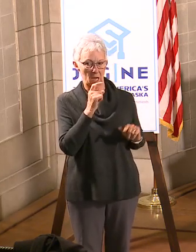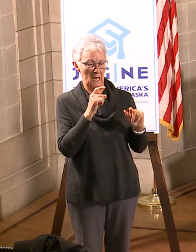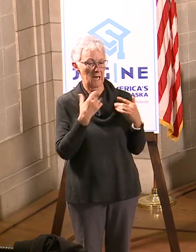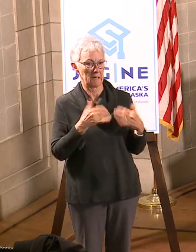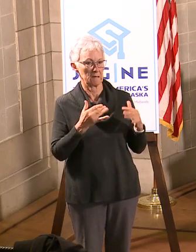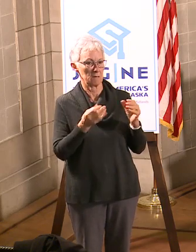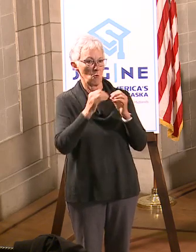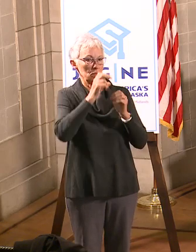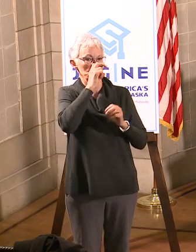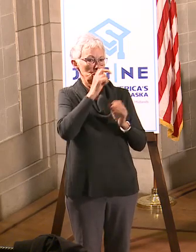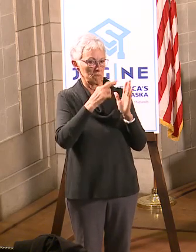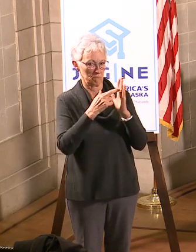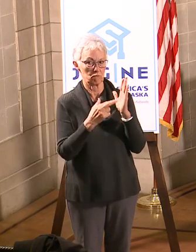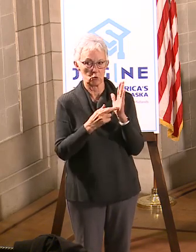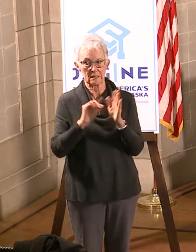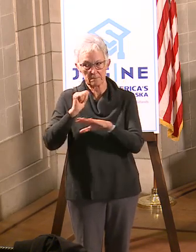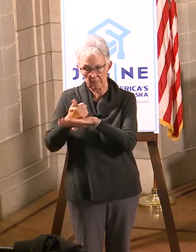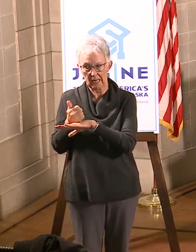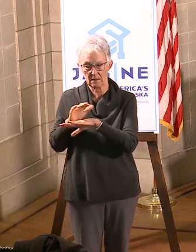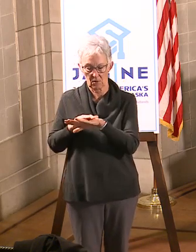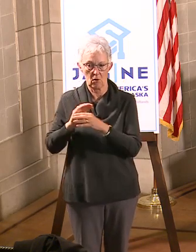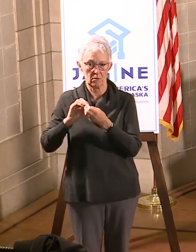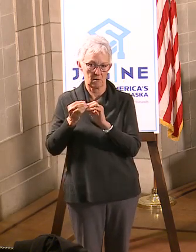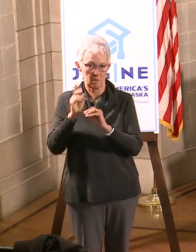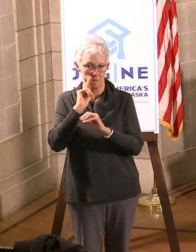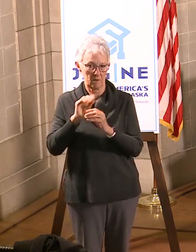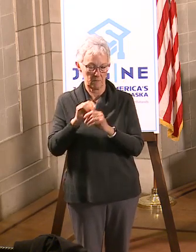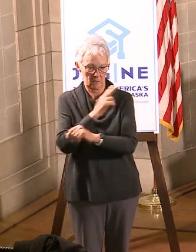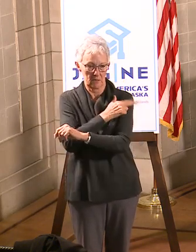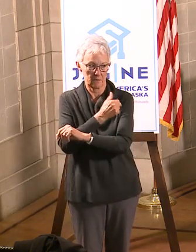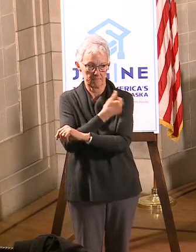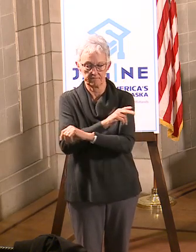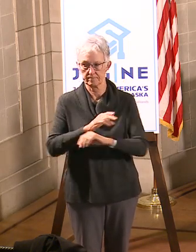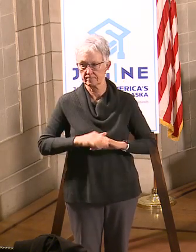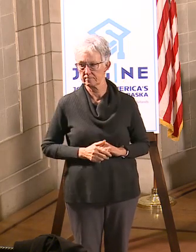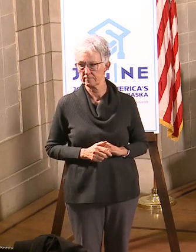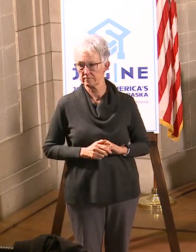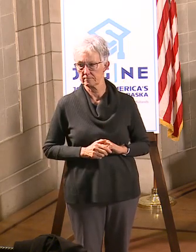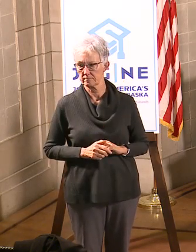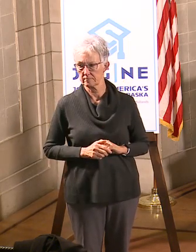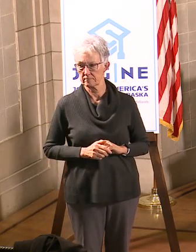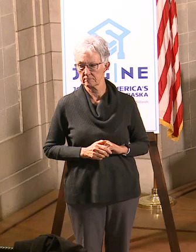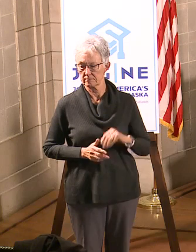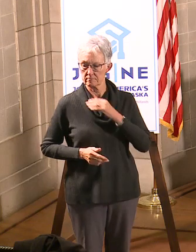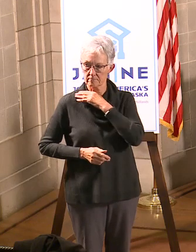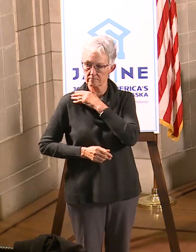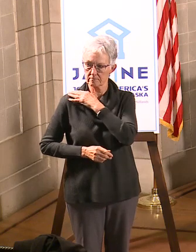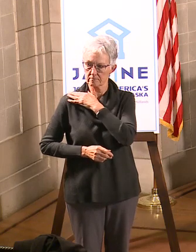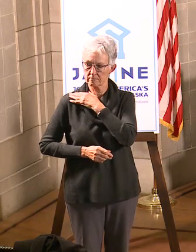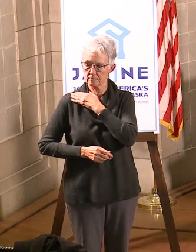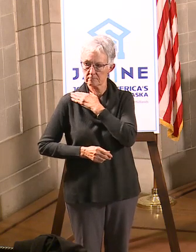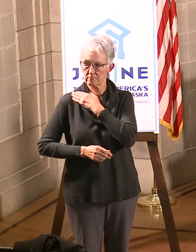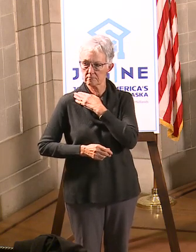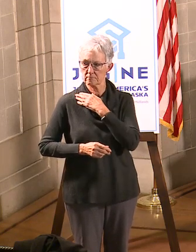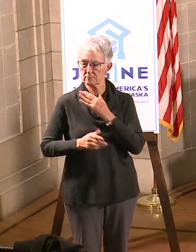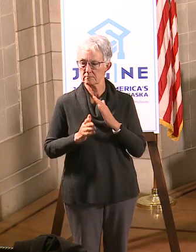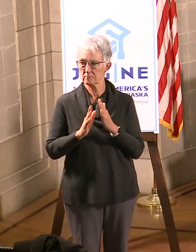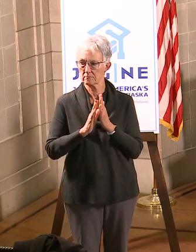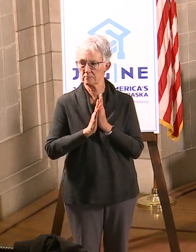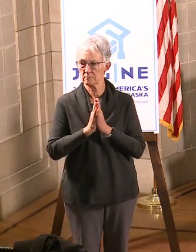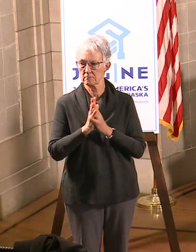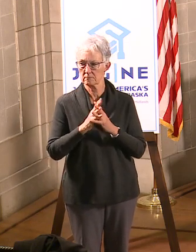upon hospitalizations. Becca Costello is asking about a HHS lawsuit challenging an arbitrator's